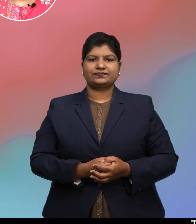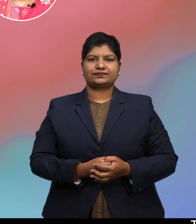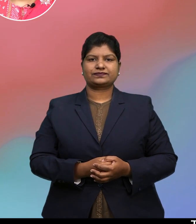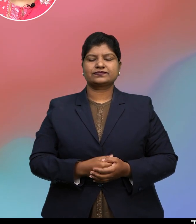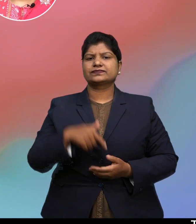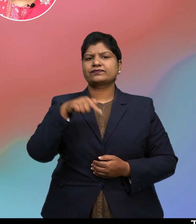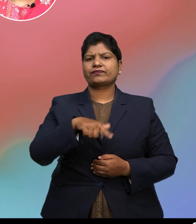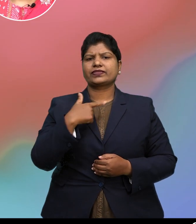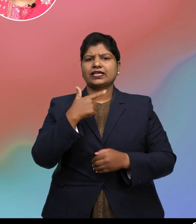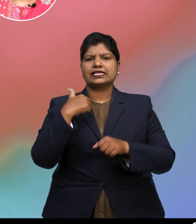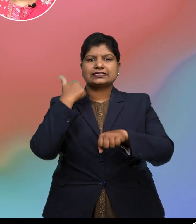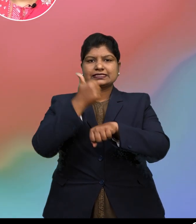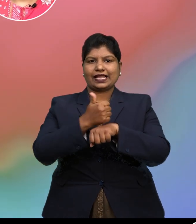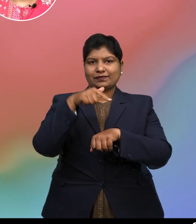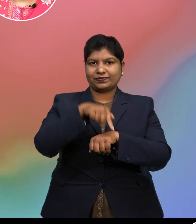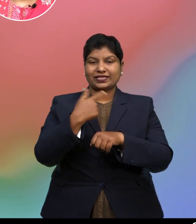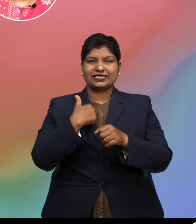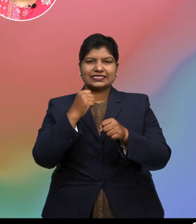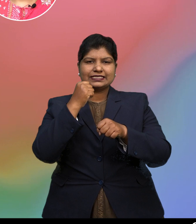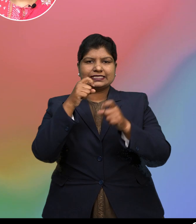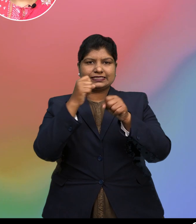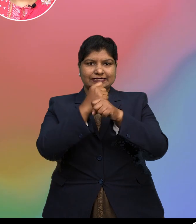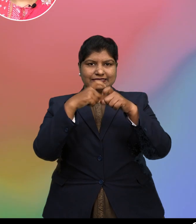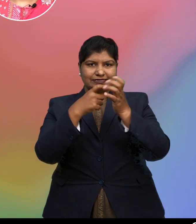The establishment of the germ layers